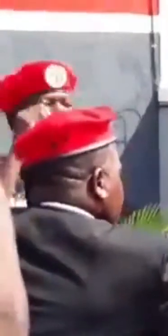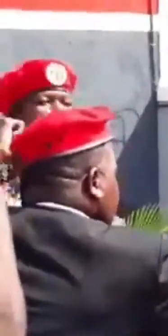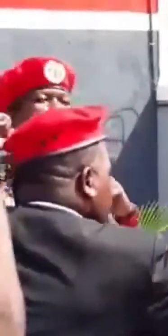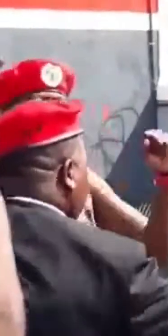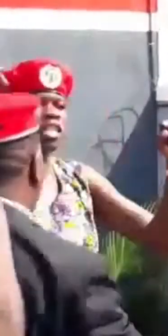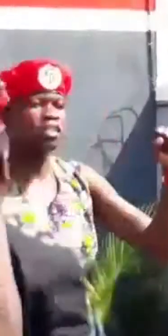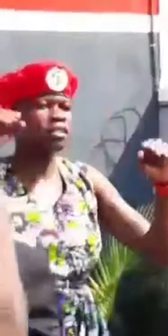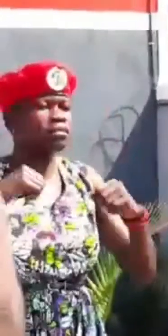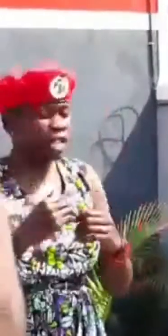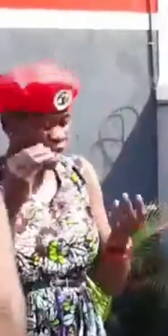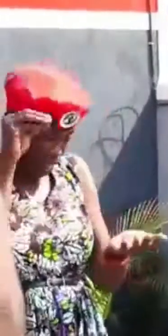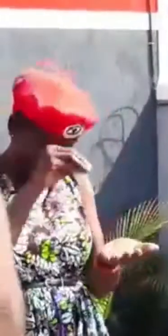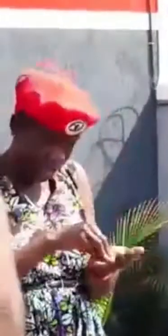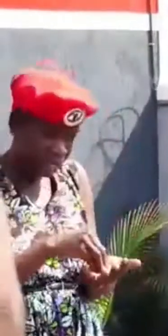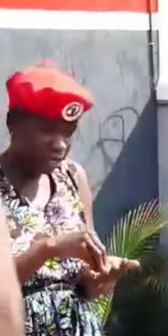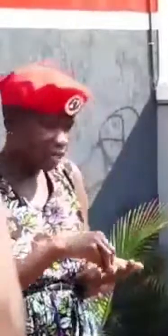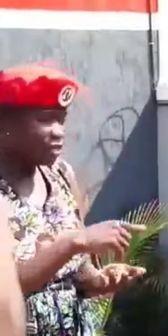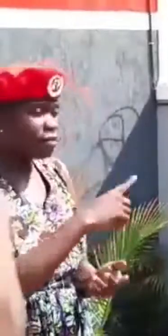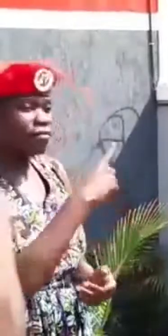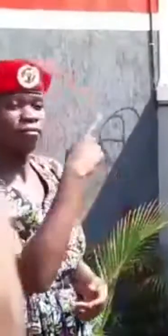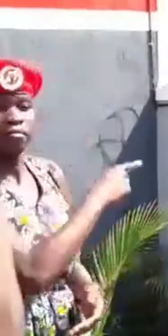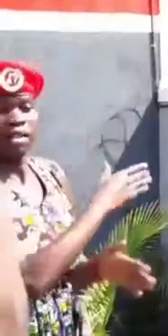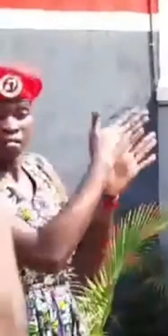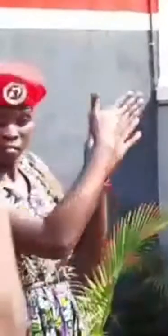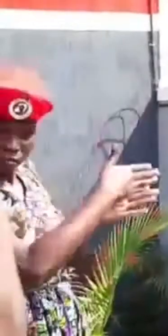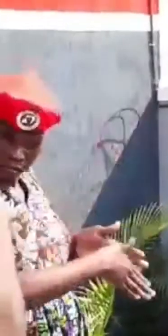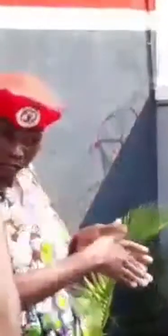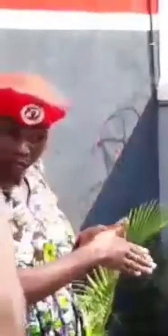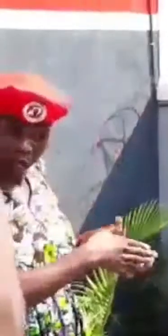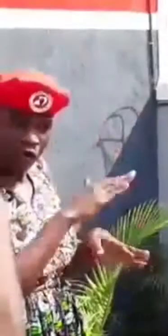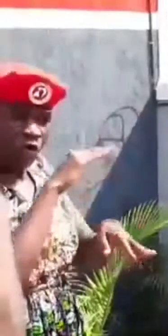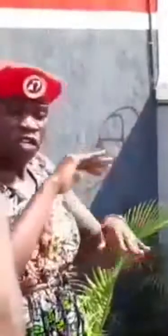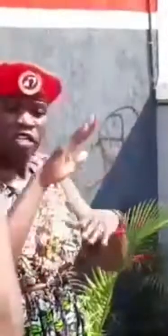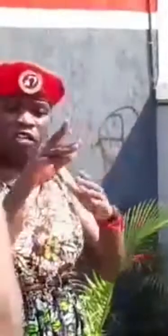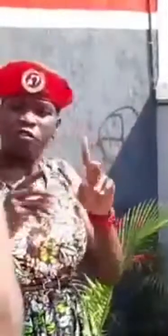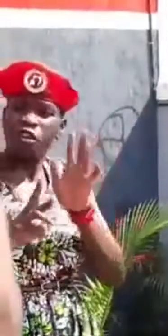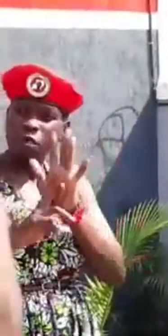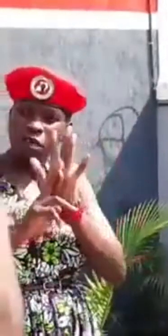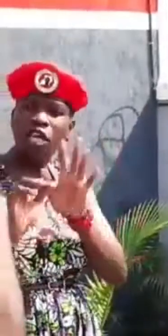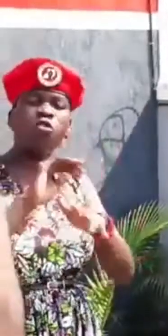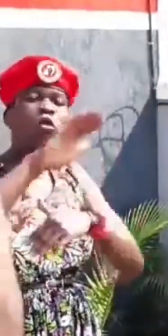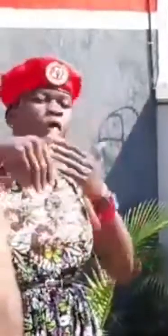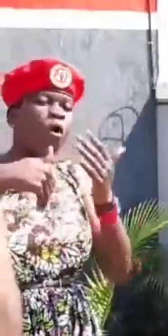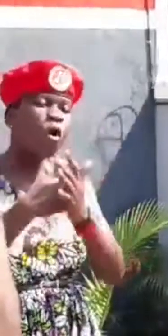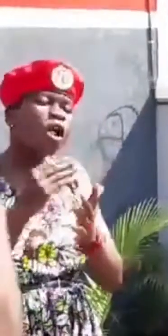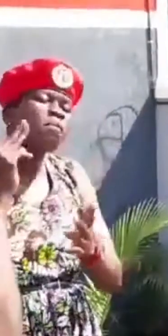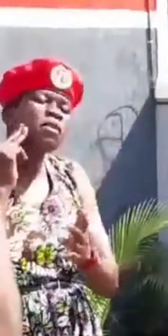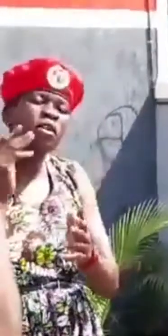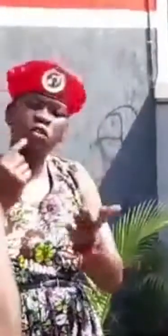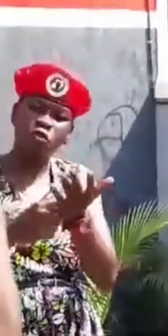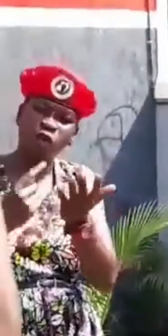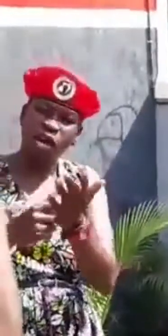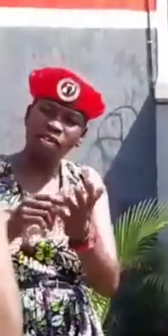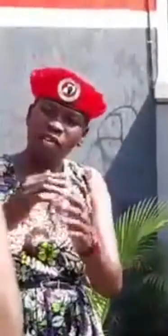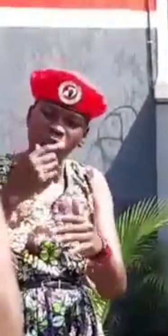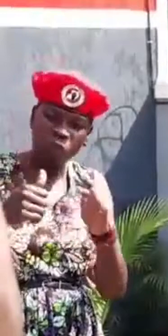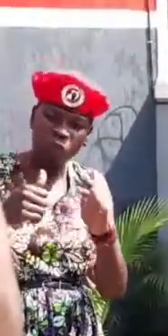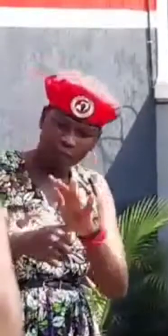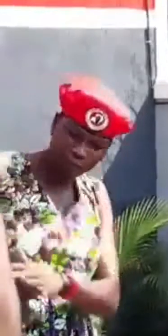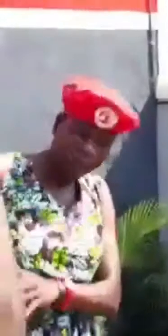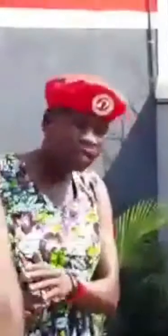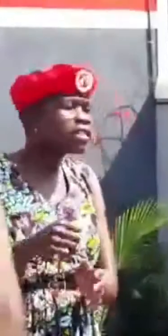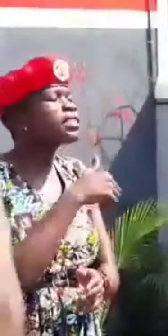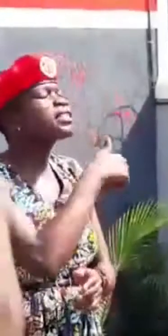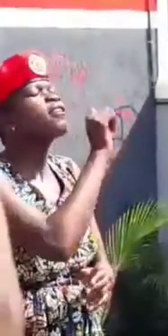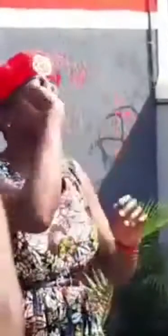Let me say this again. I, on behalf of the millions of oppressed and exploited Ugandans, will